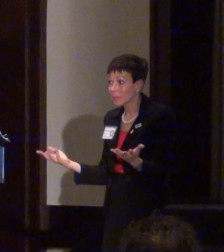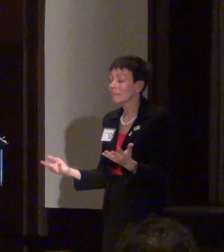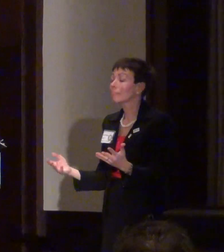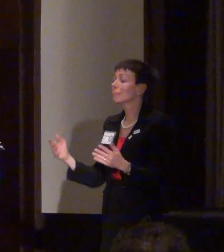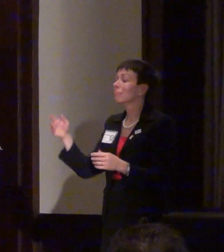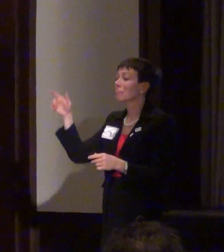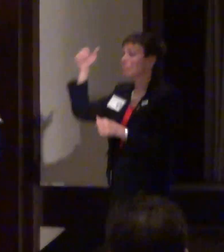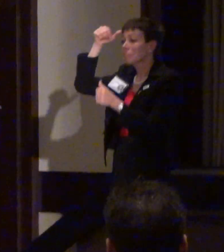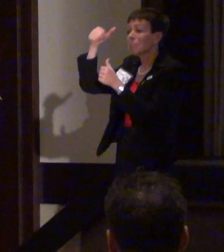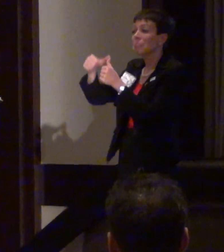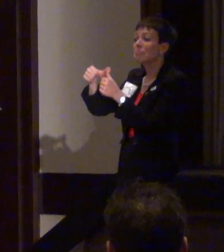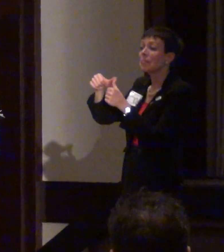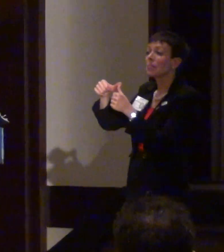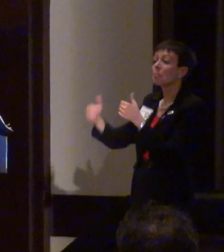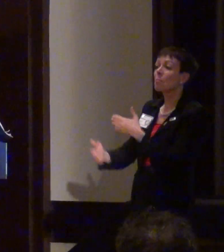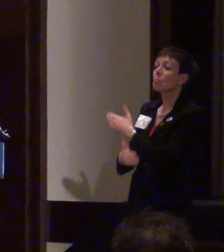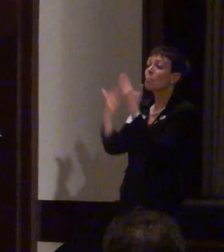to improve the situation.